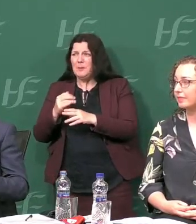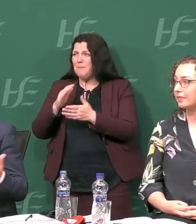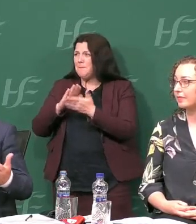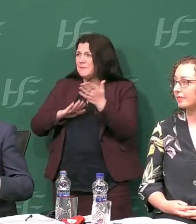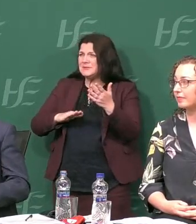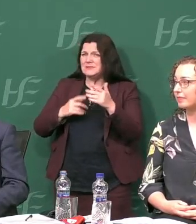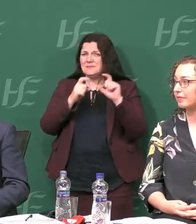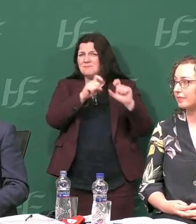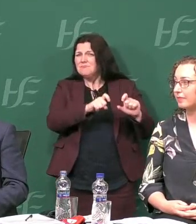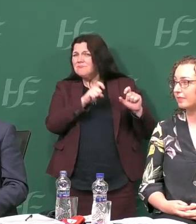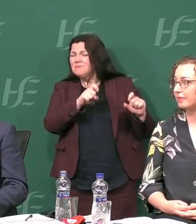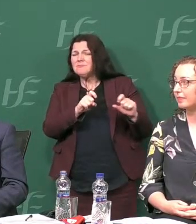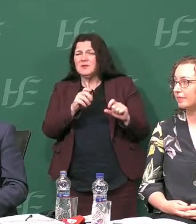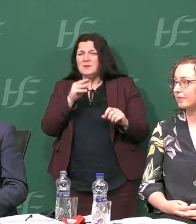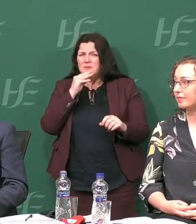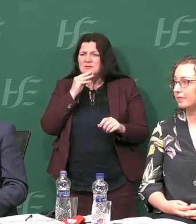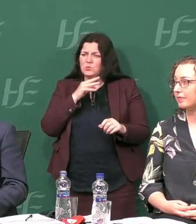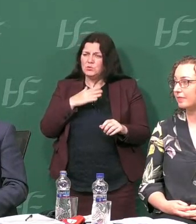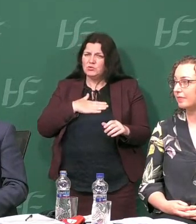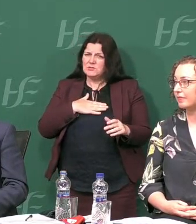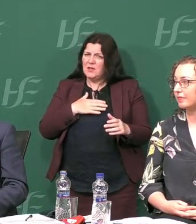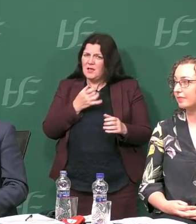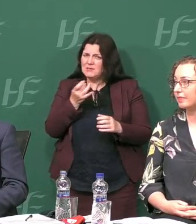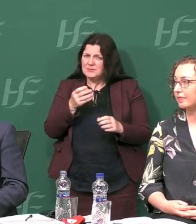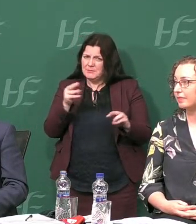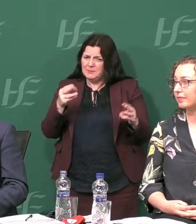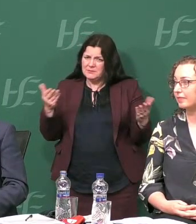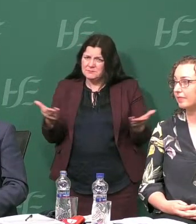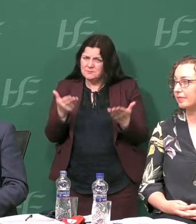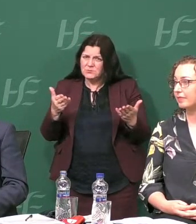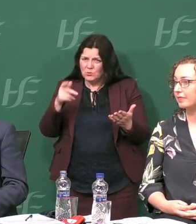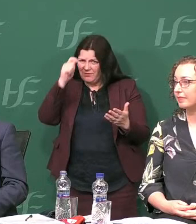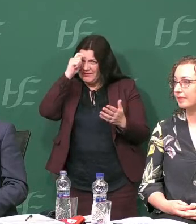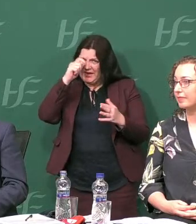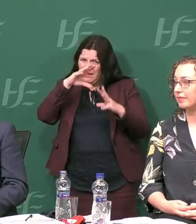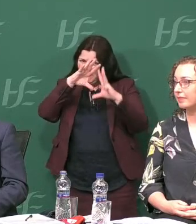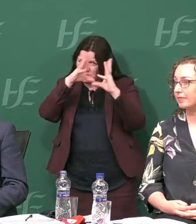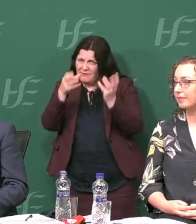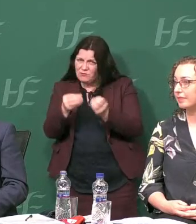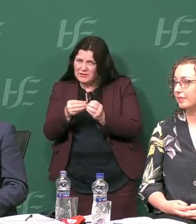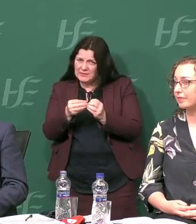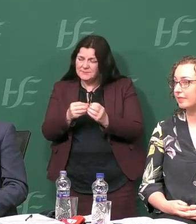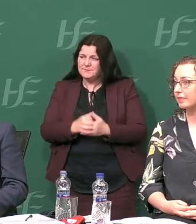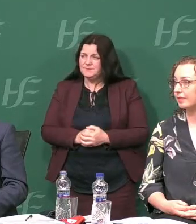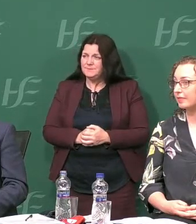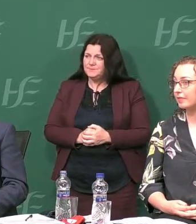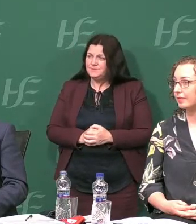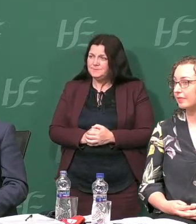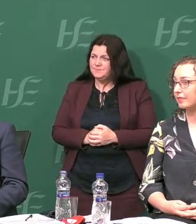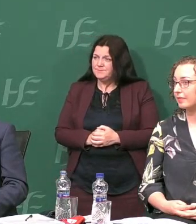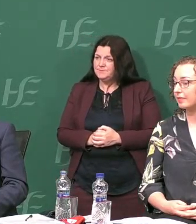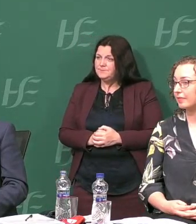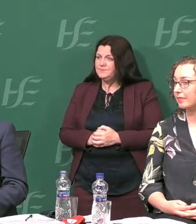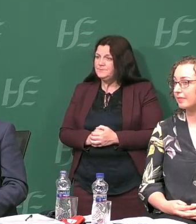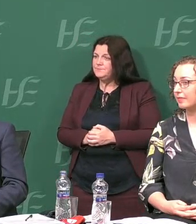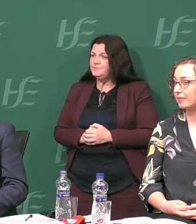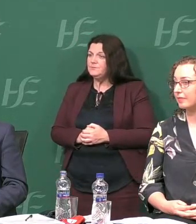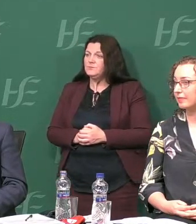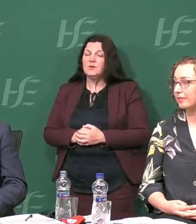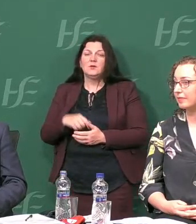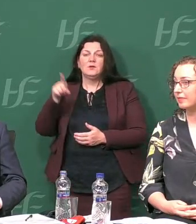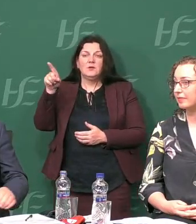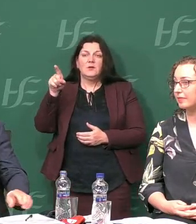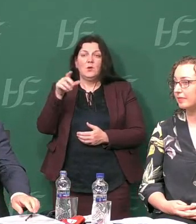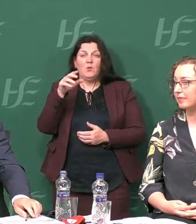We're just encouraging people to see it all on the round. Shauna Bowers with the